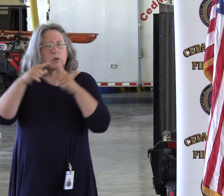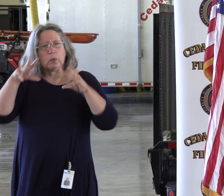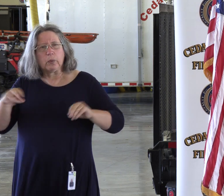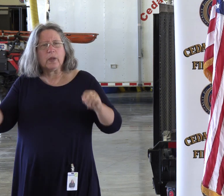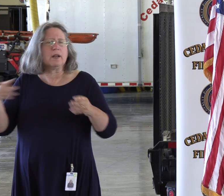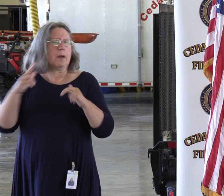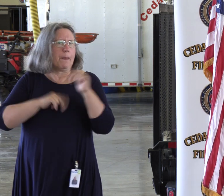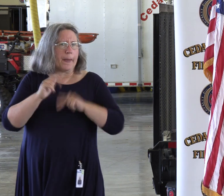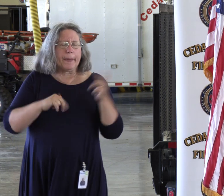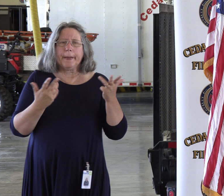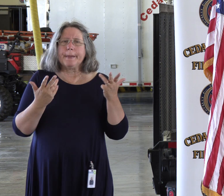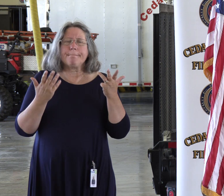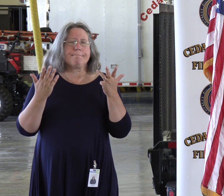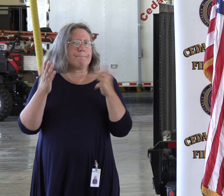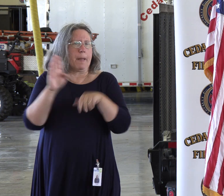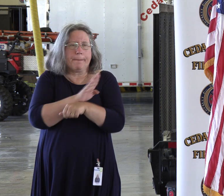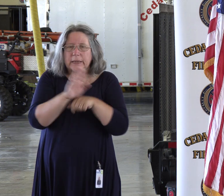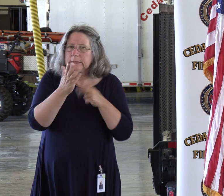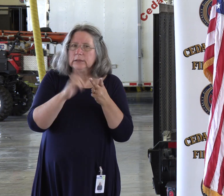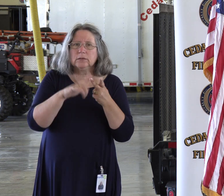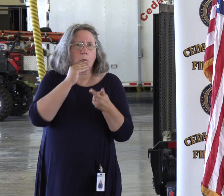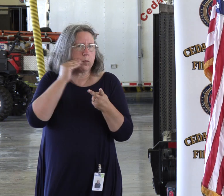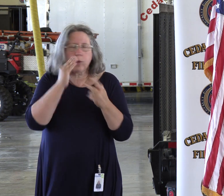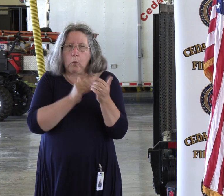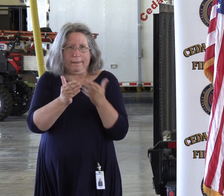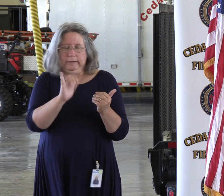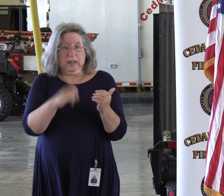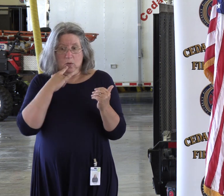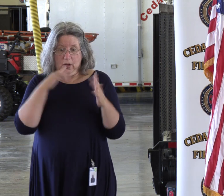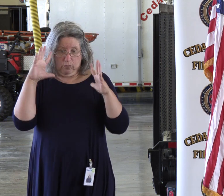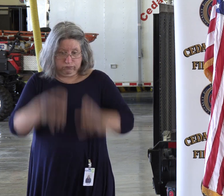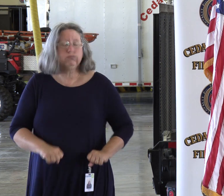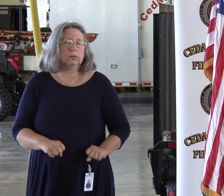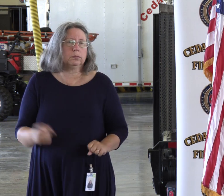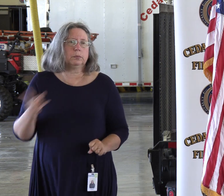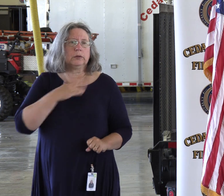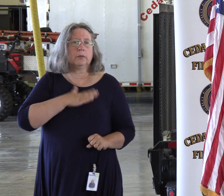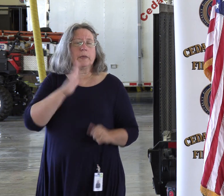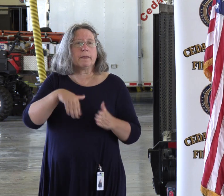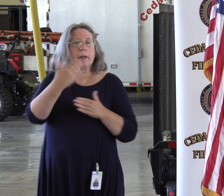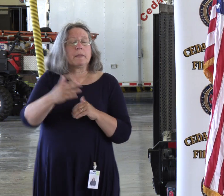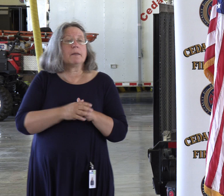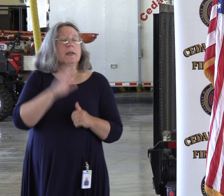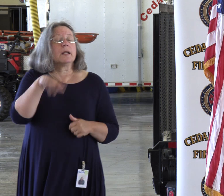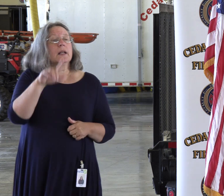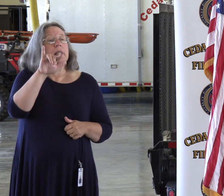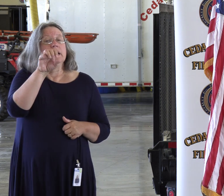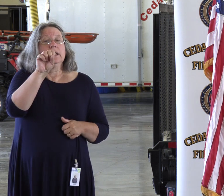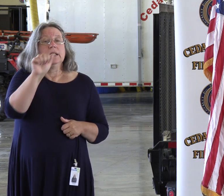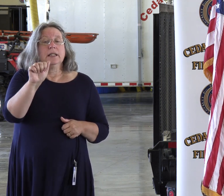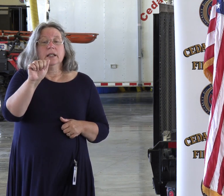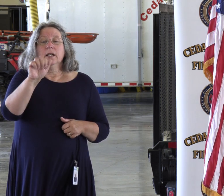building, home, whatever it might be, get demolished. Up next, Lisa Radigan from IMON